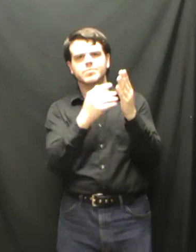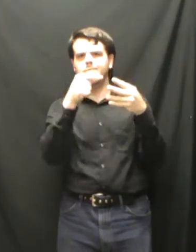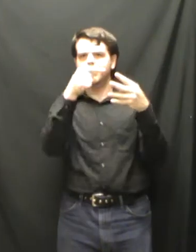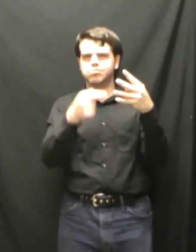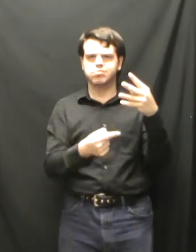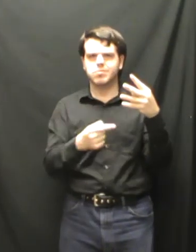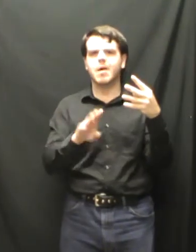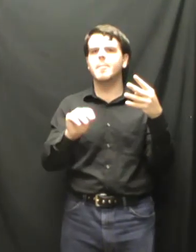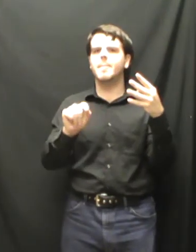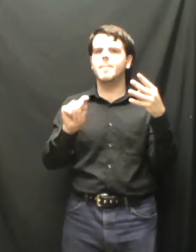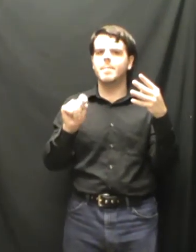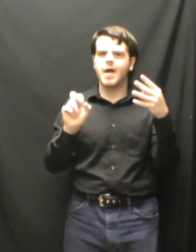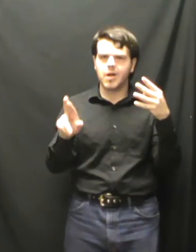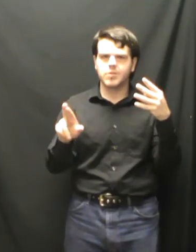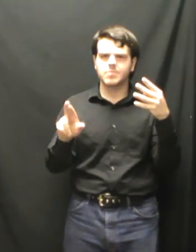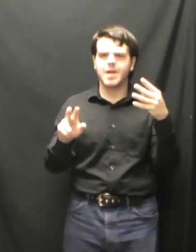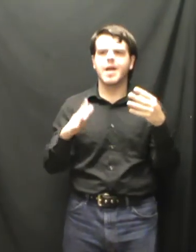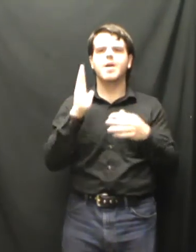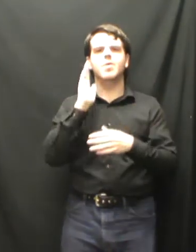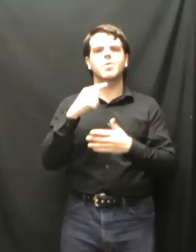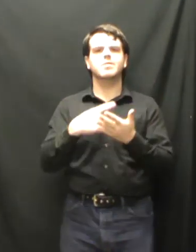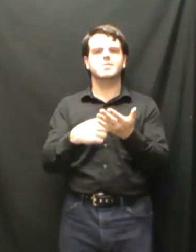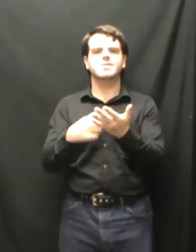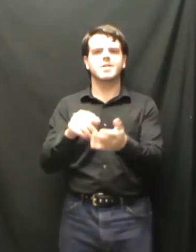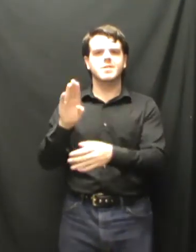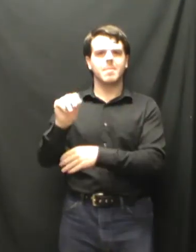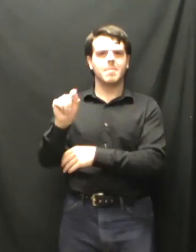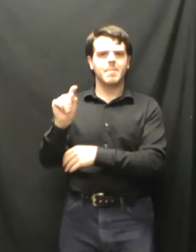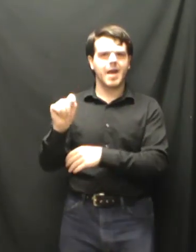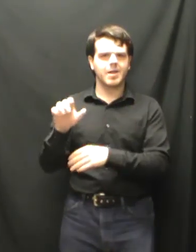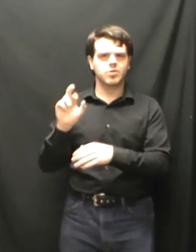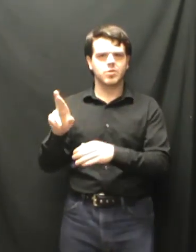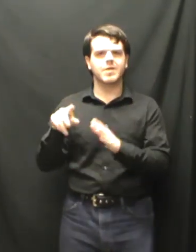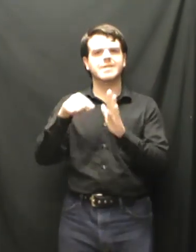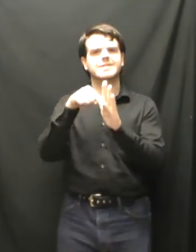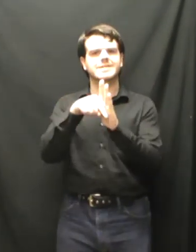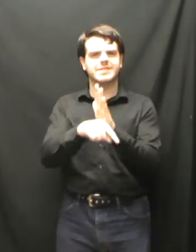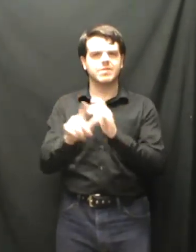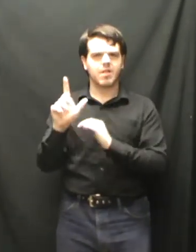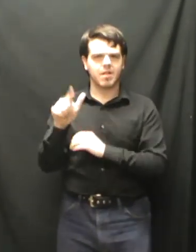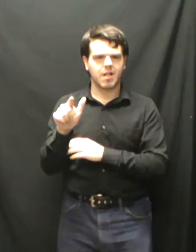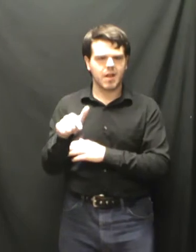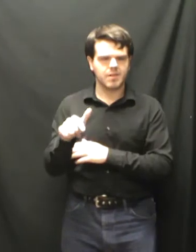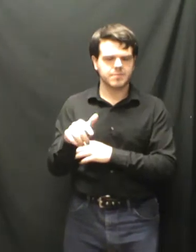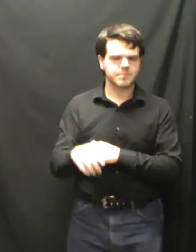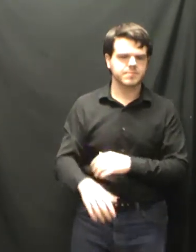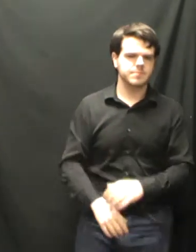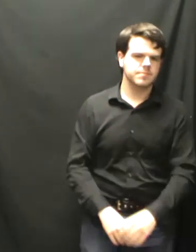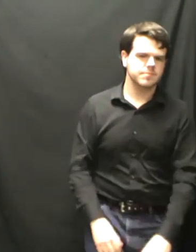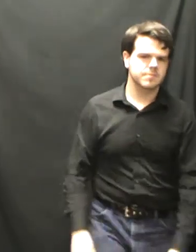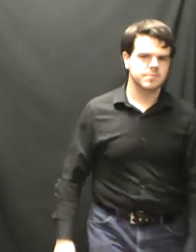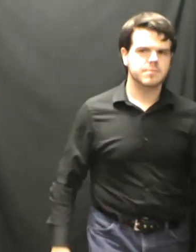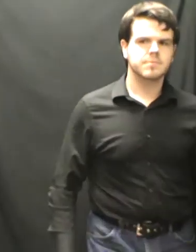little longer look at matter in more detail. Right, now here's a sketch of